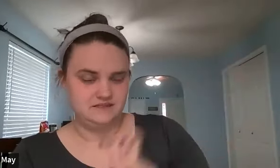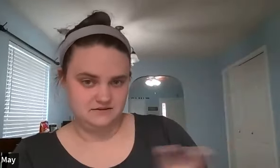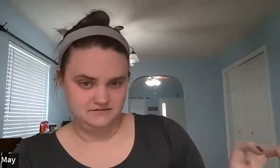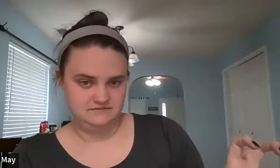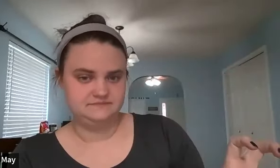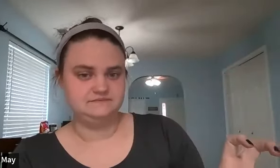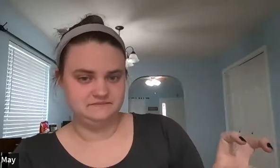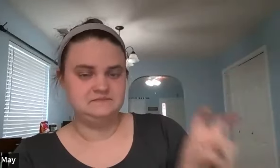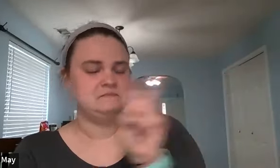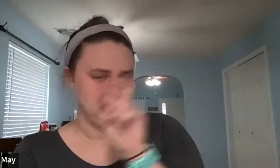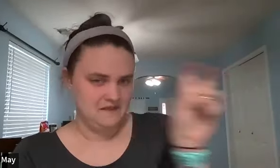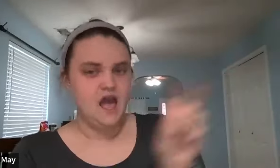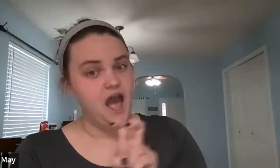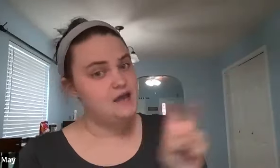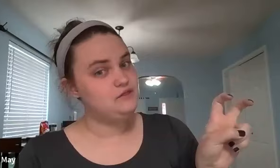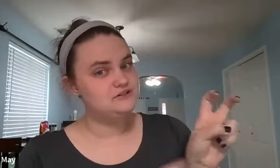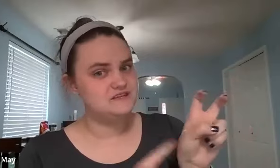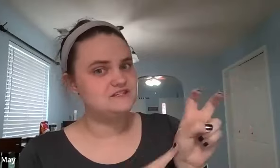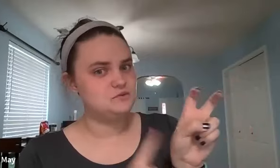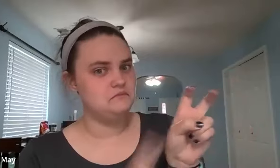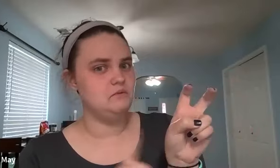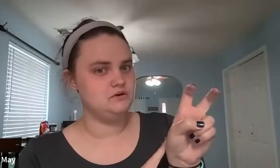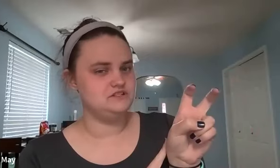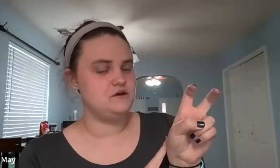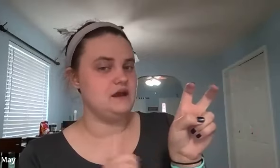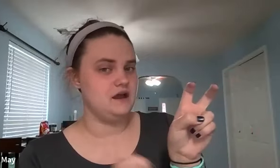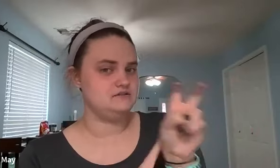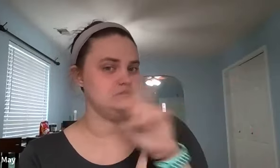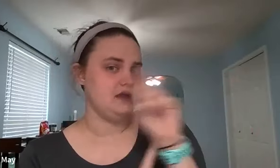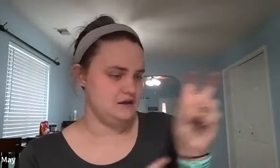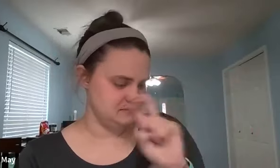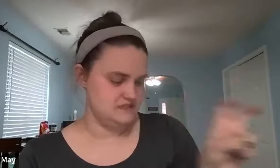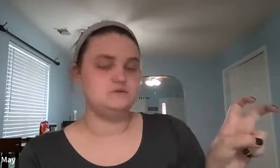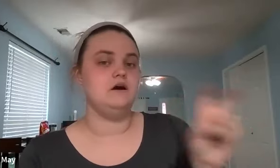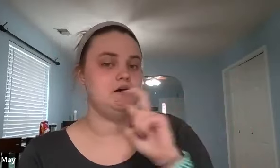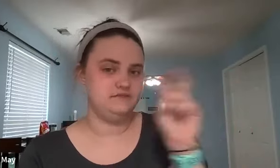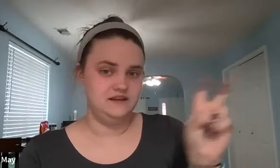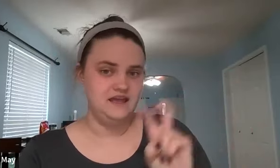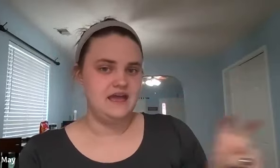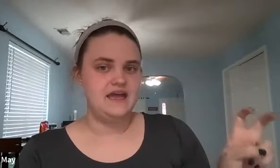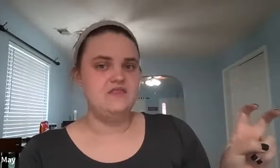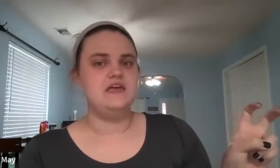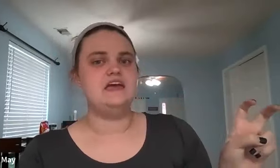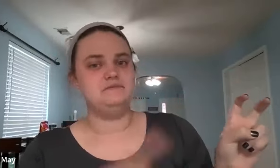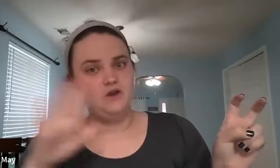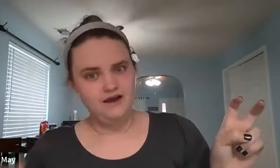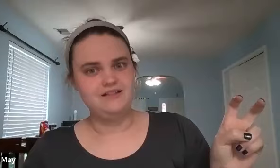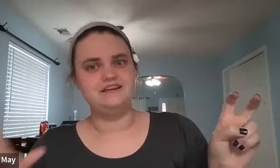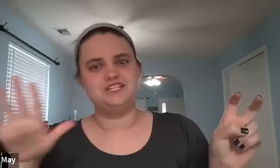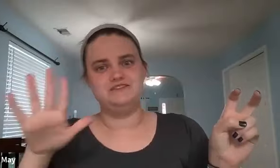pizza. Mm-hmm. I learned this one more so in high school. Like I did this one often. And then I'm college and